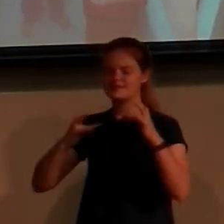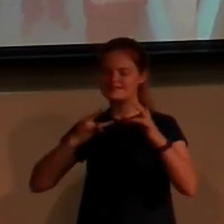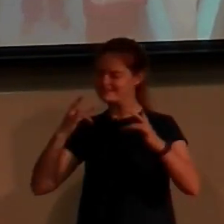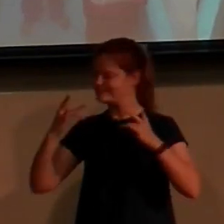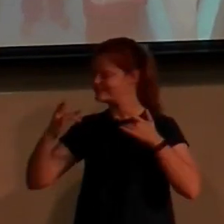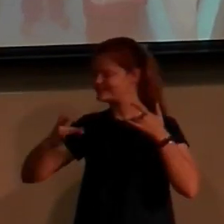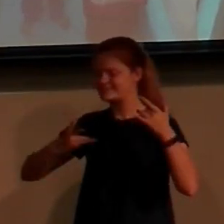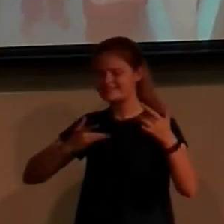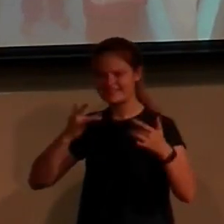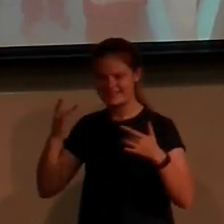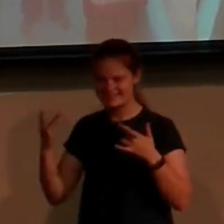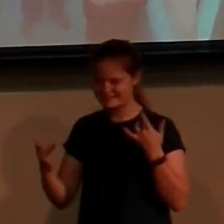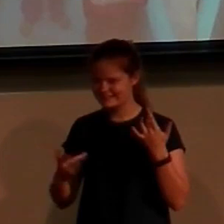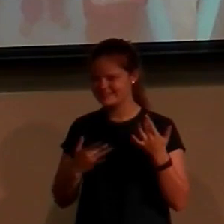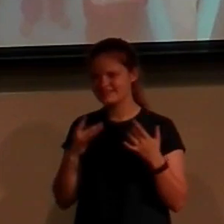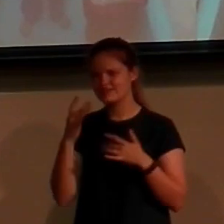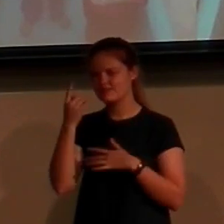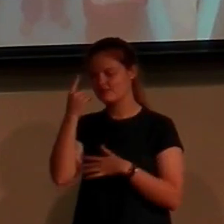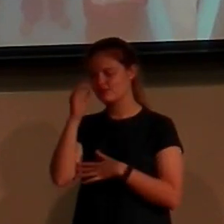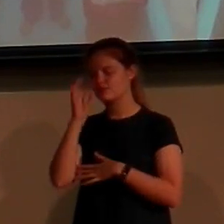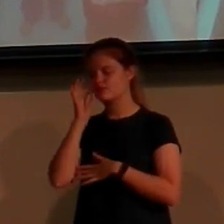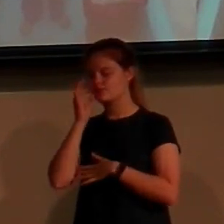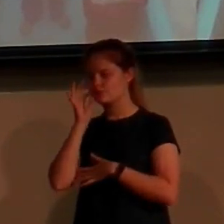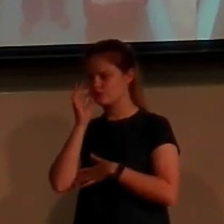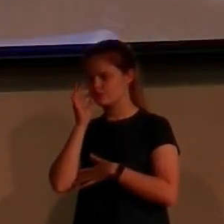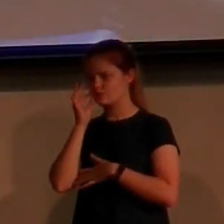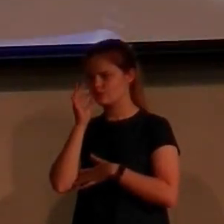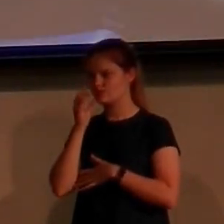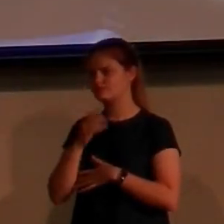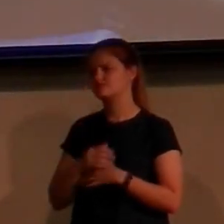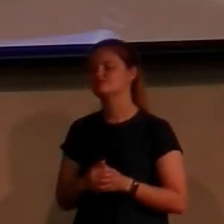too for that fruit.